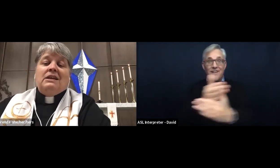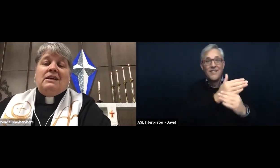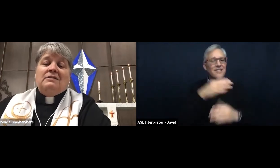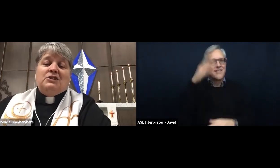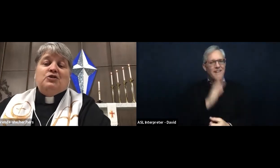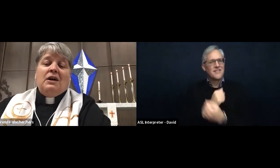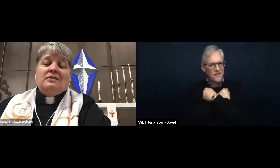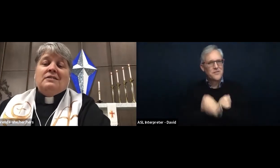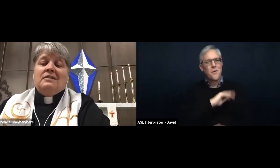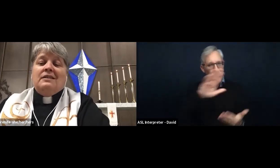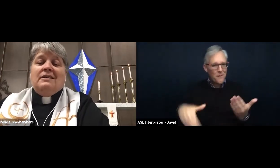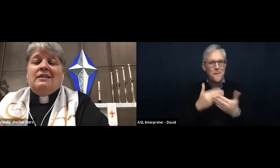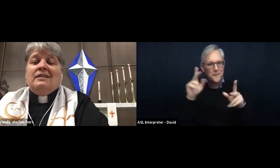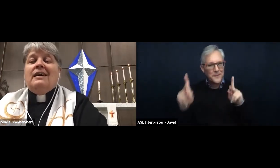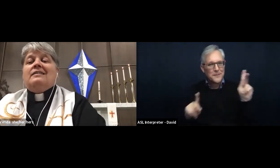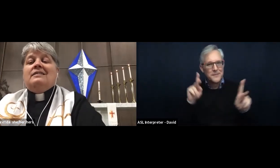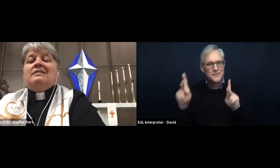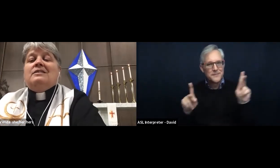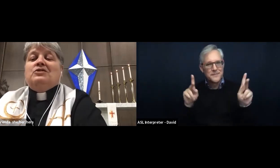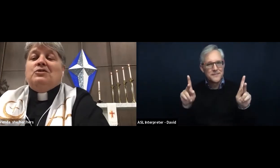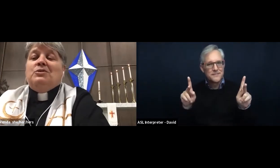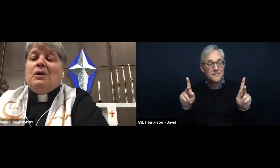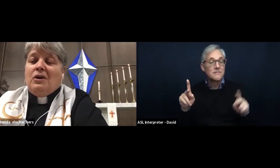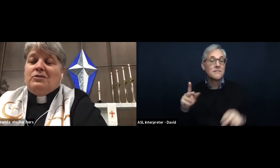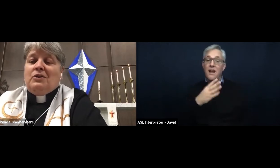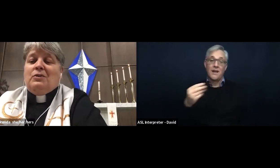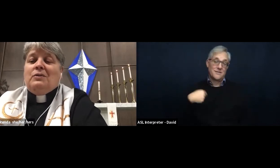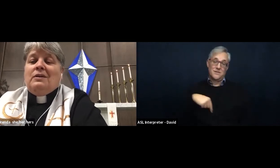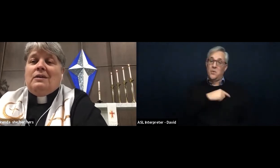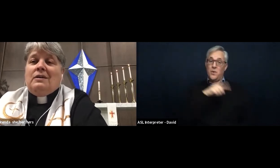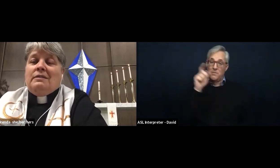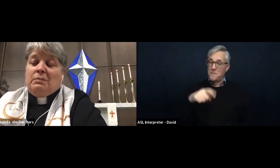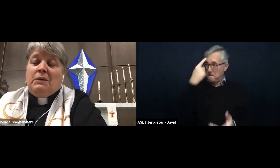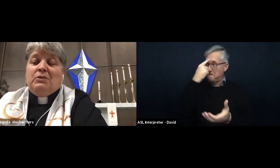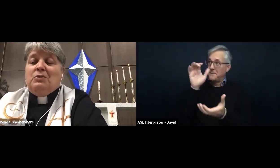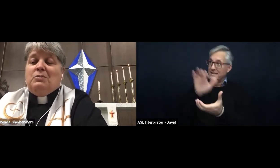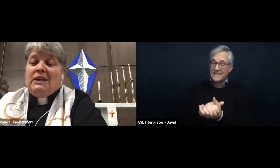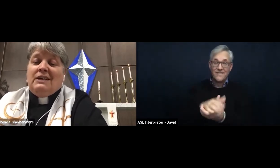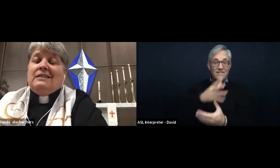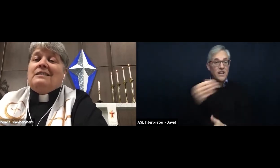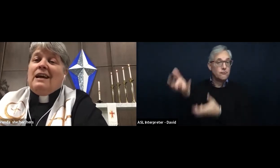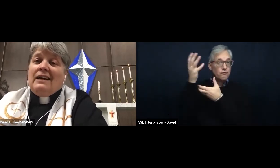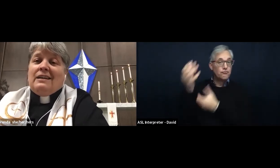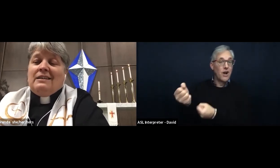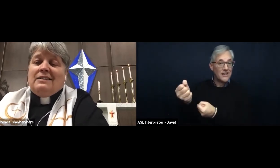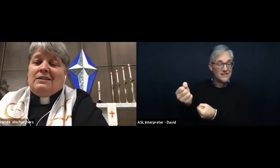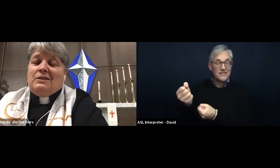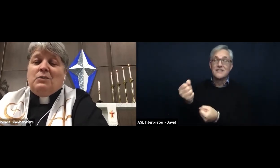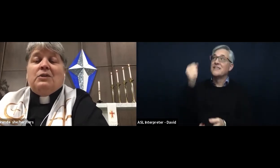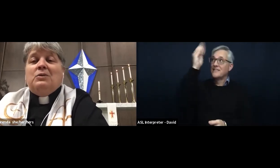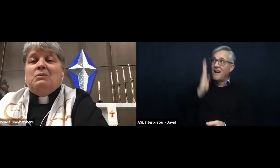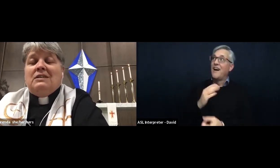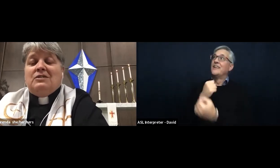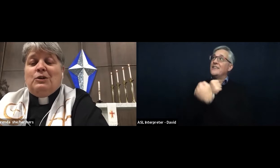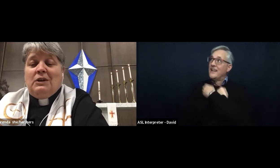And to believe and to trust that this is true also for the people whom we dislike or